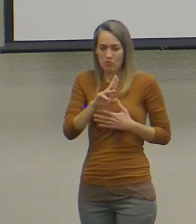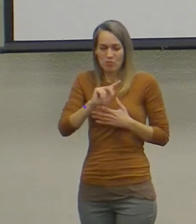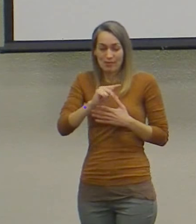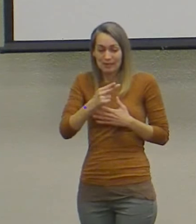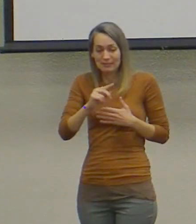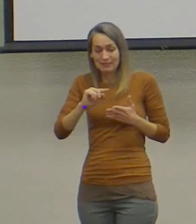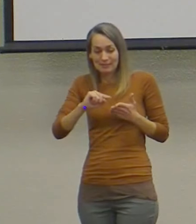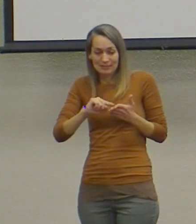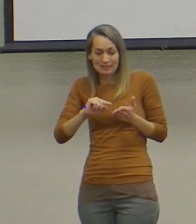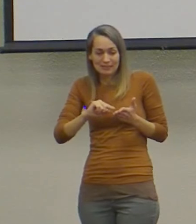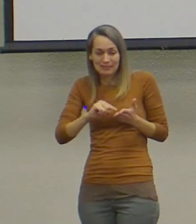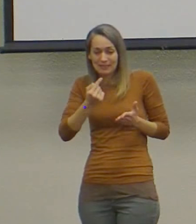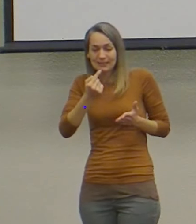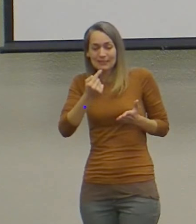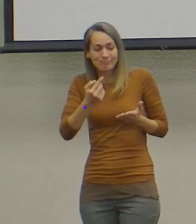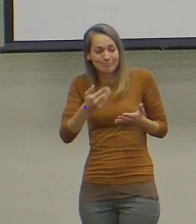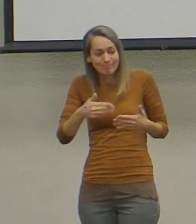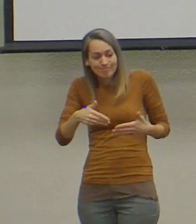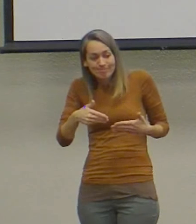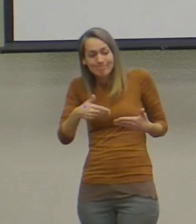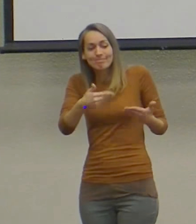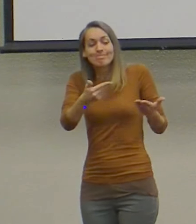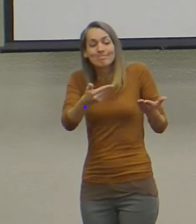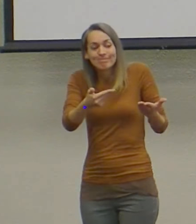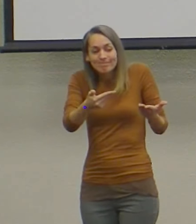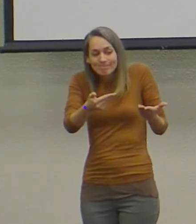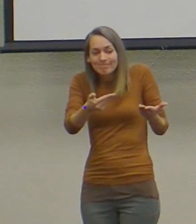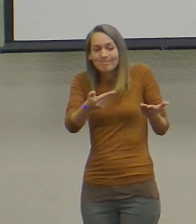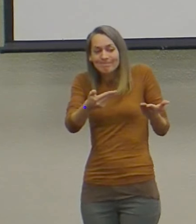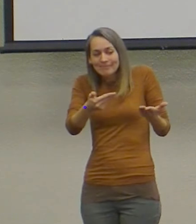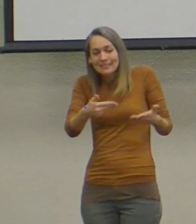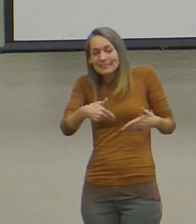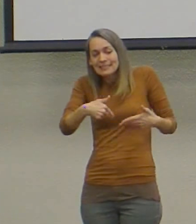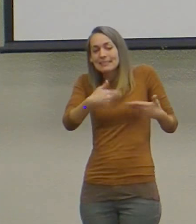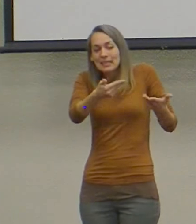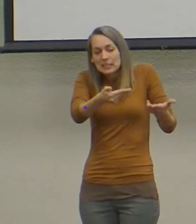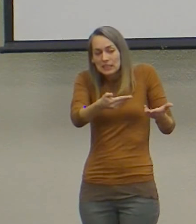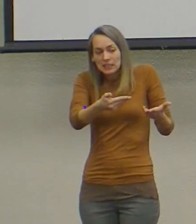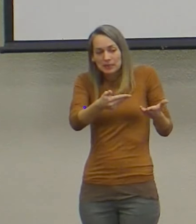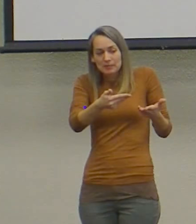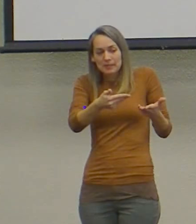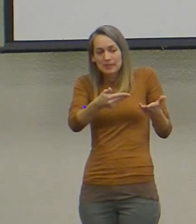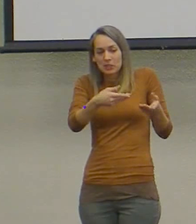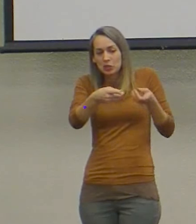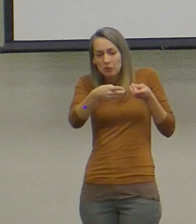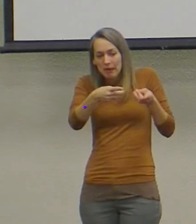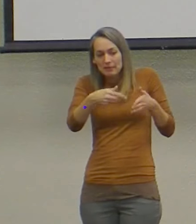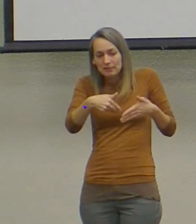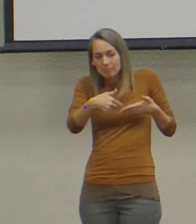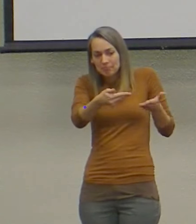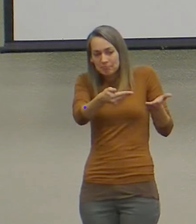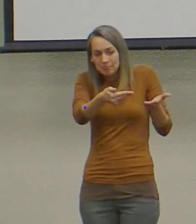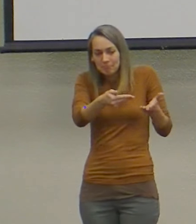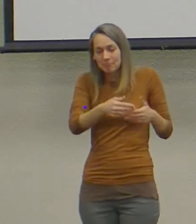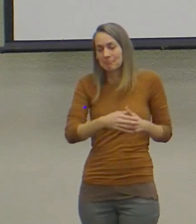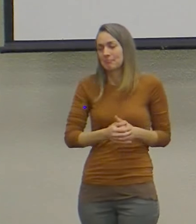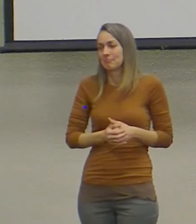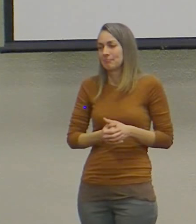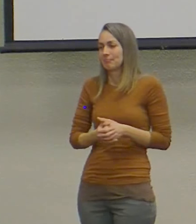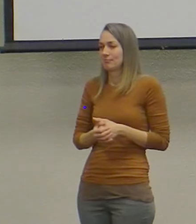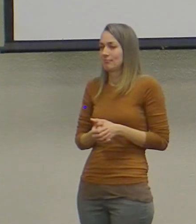just simply giving her suggestions and direction to this young woman.